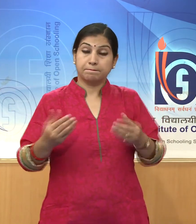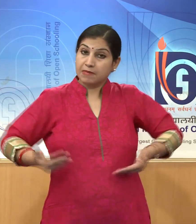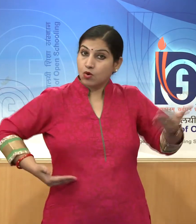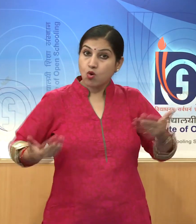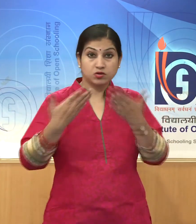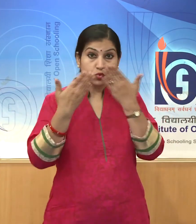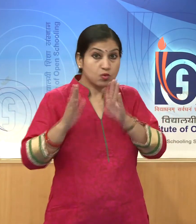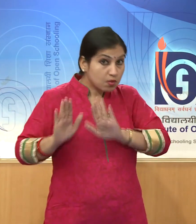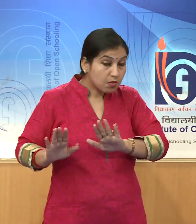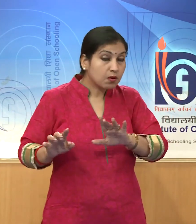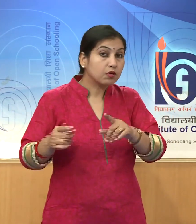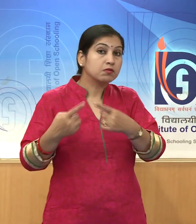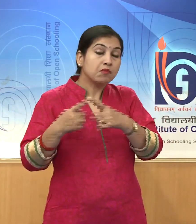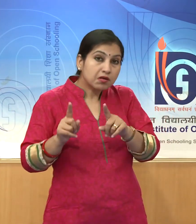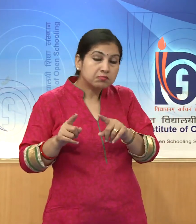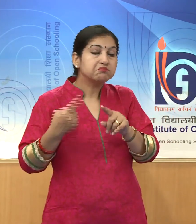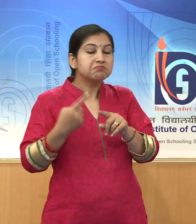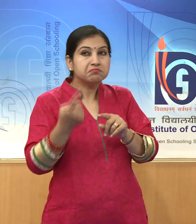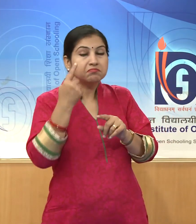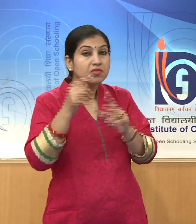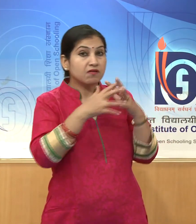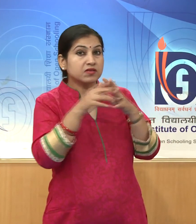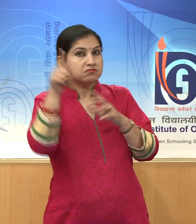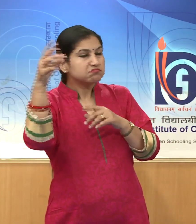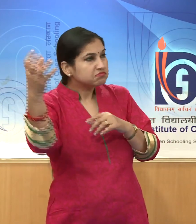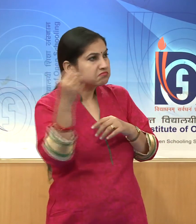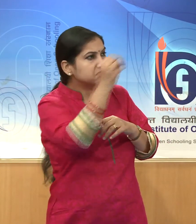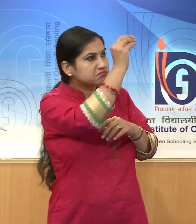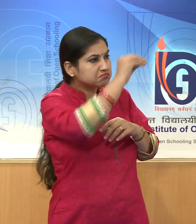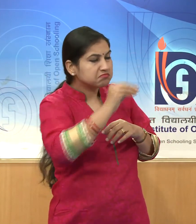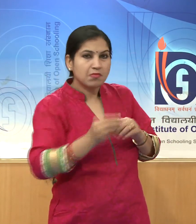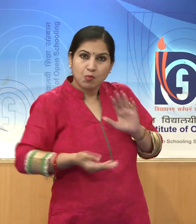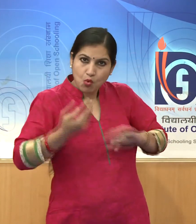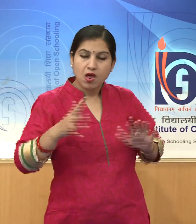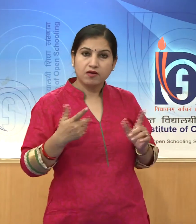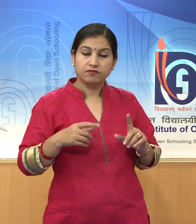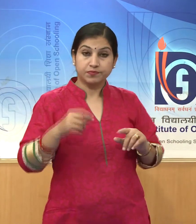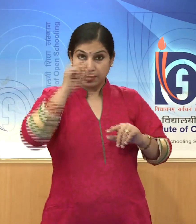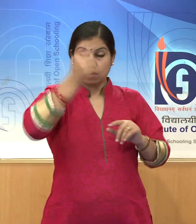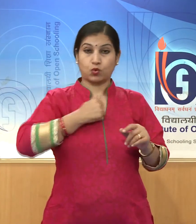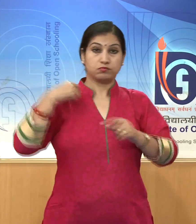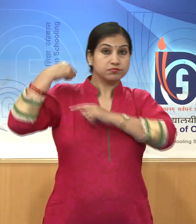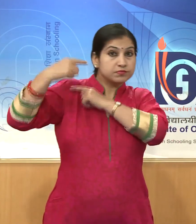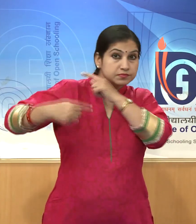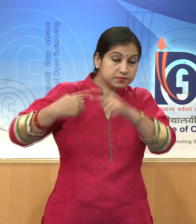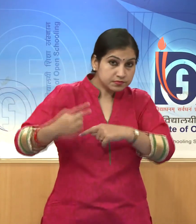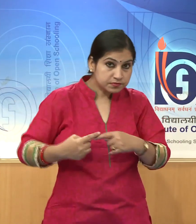schools' attempt to revive classical tradition